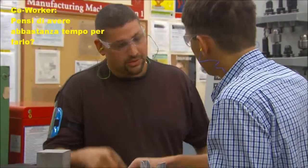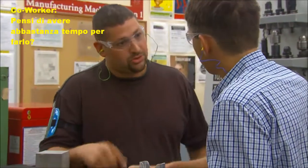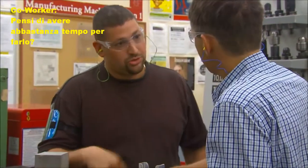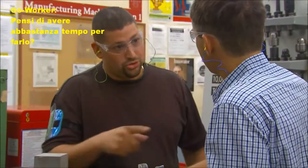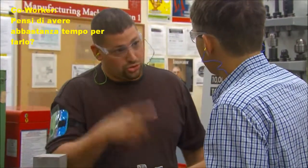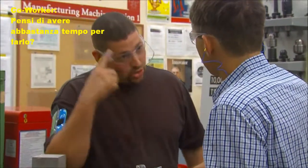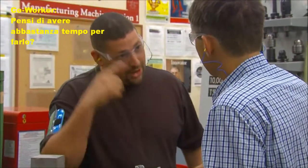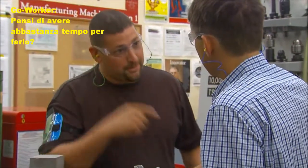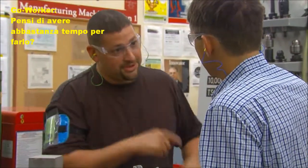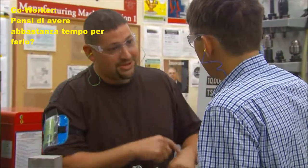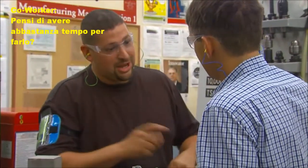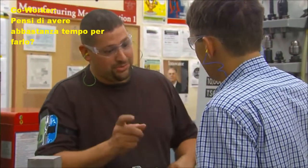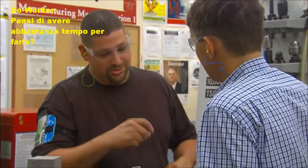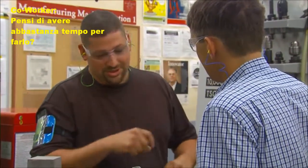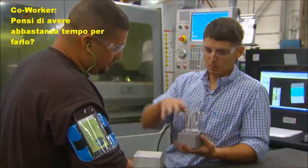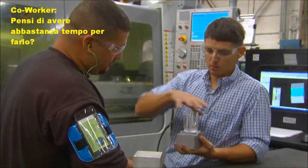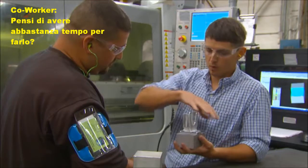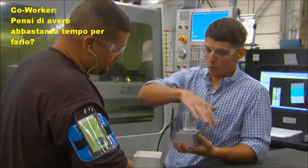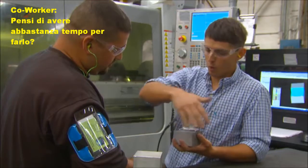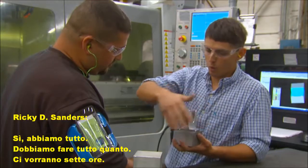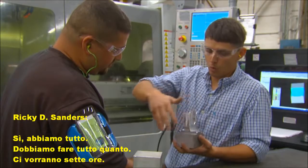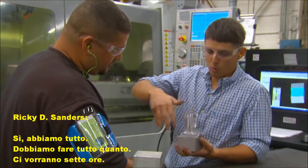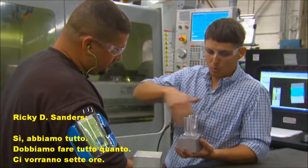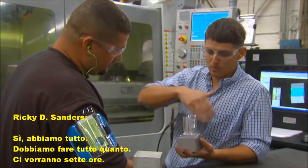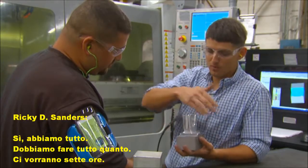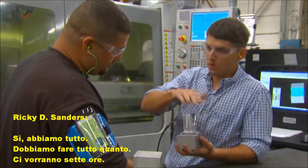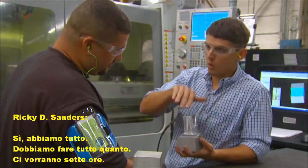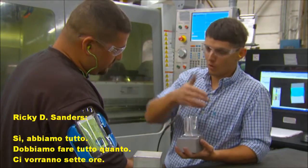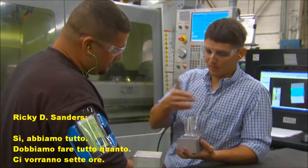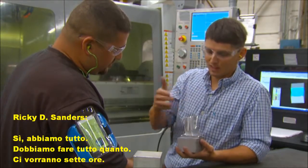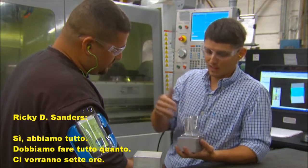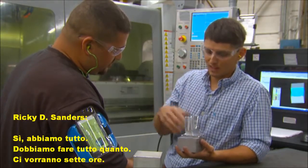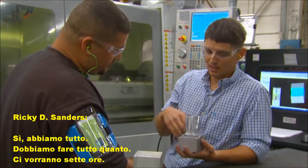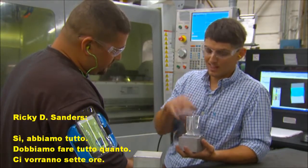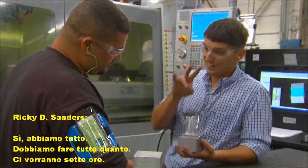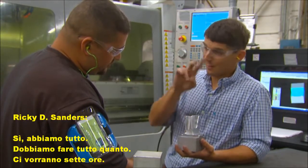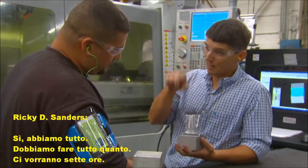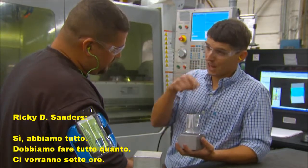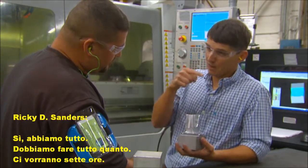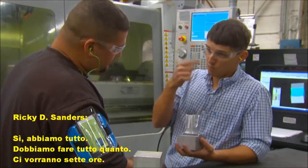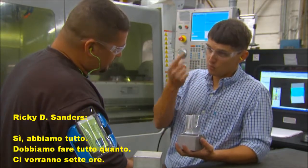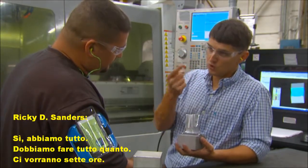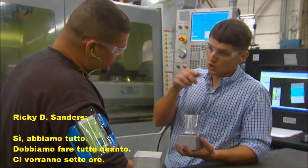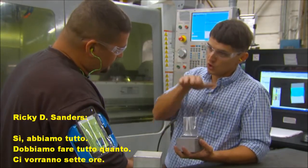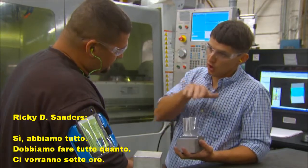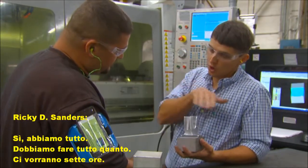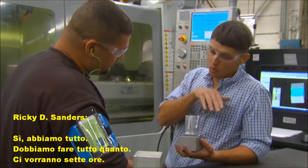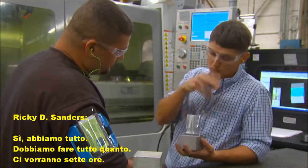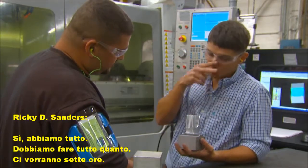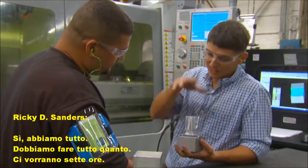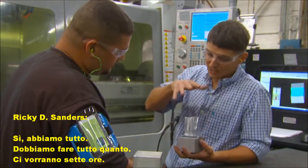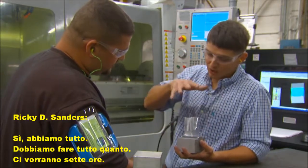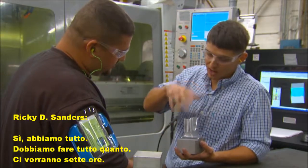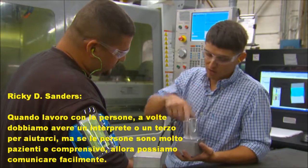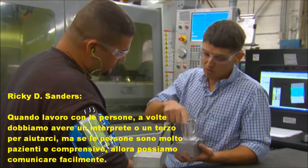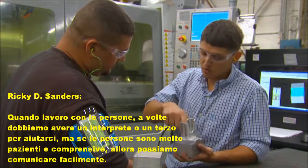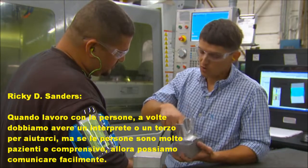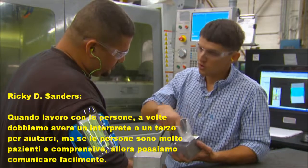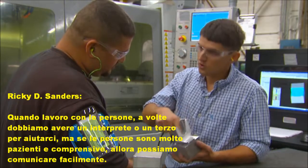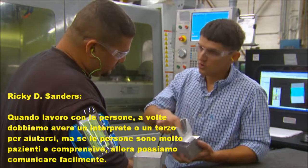Do you think you have enough time to do that one? Oh yeah, we've got to everything. We've got to do the whole thing. It's going to take 7 hours. When I'm